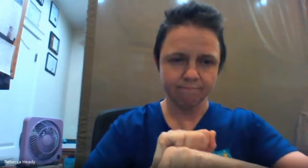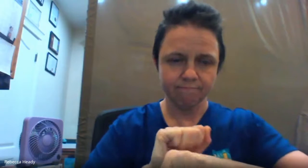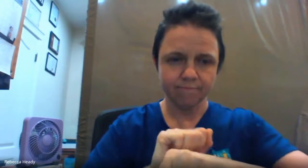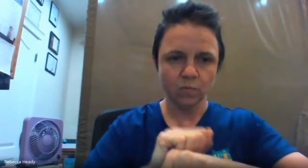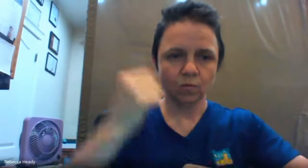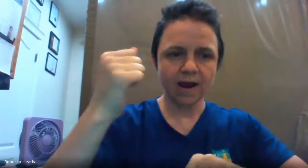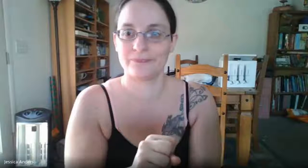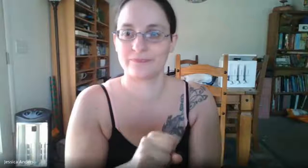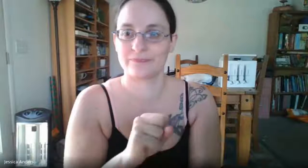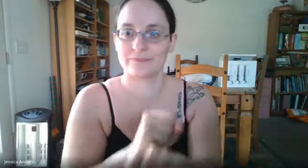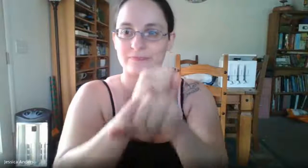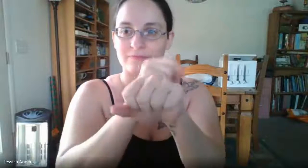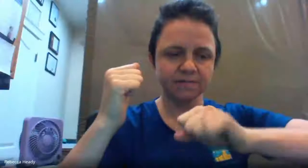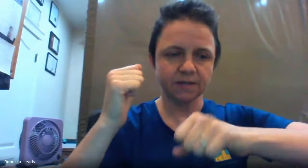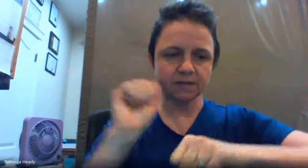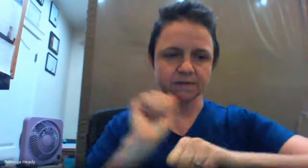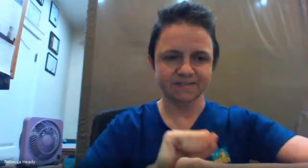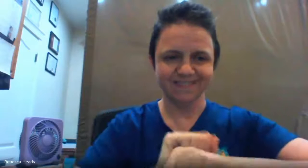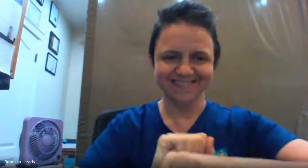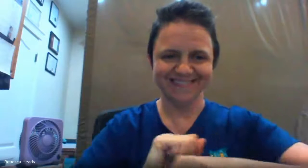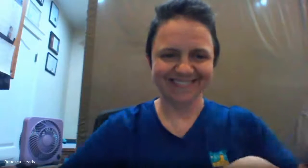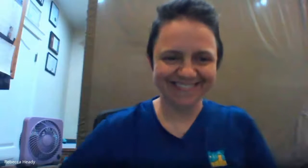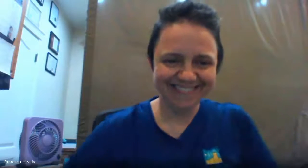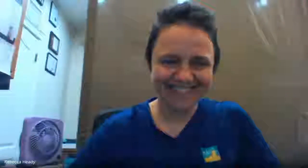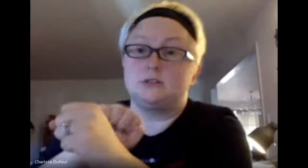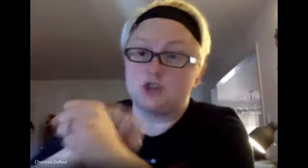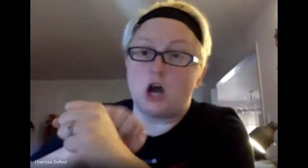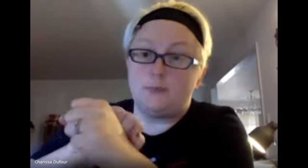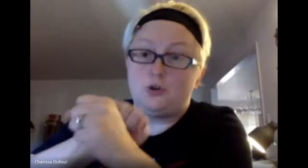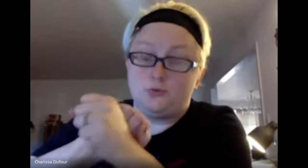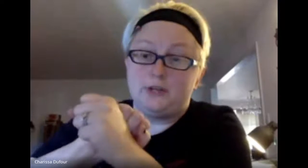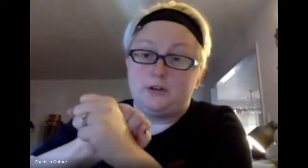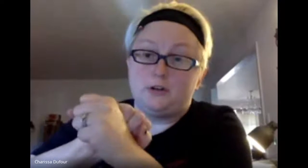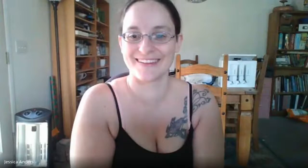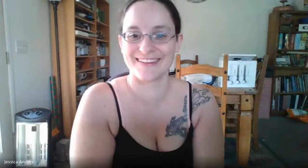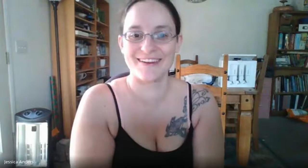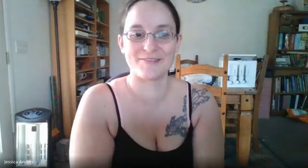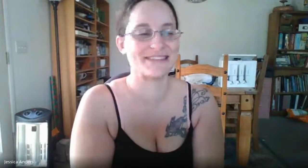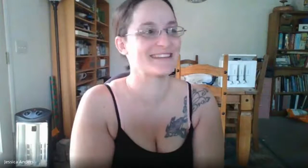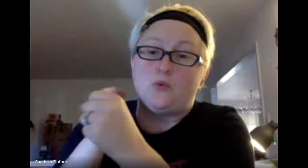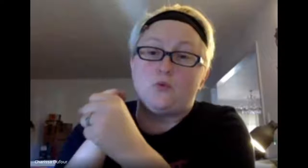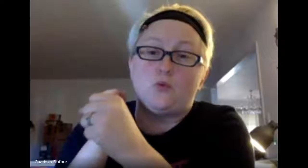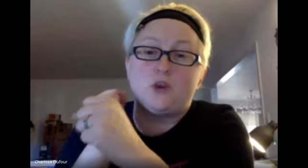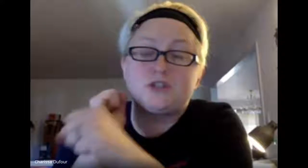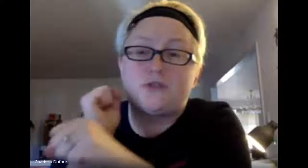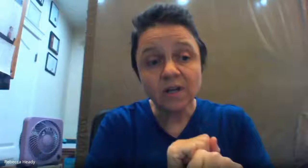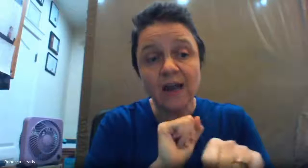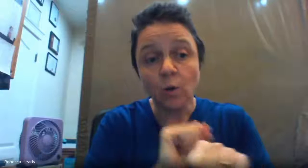Right hand, left hand. So that's job, career. What's the work or job? This